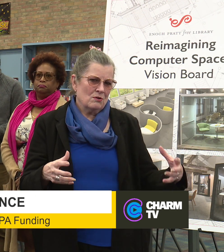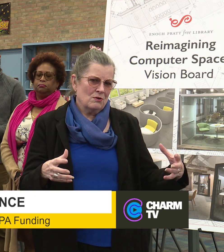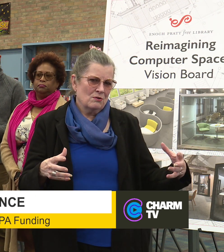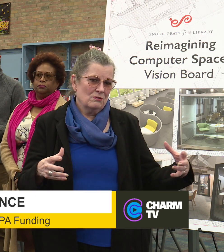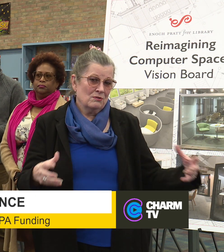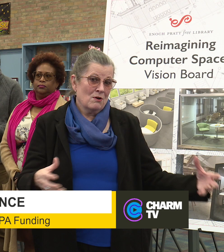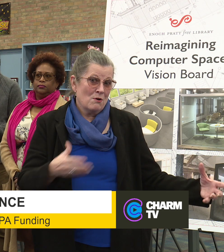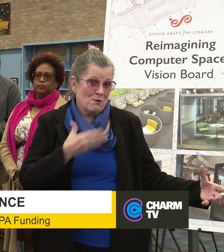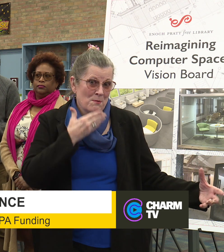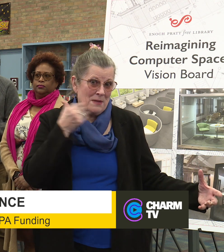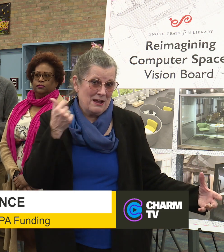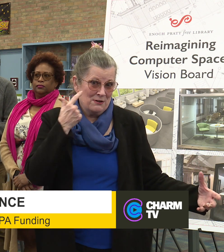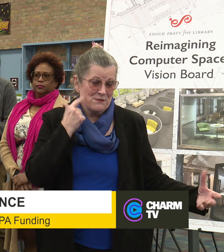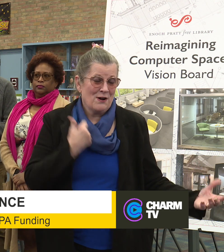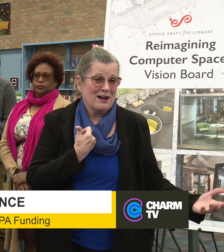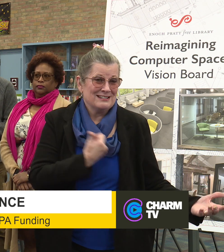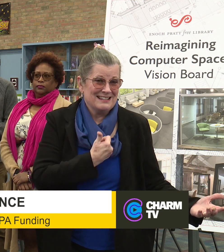ourselves.